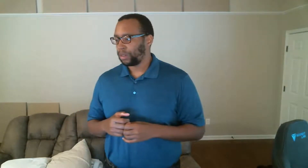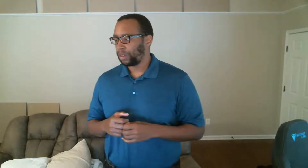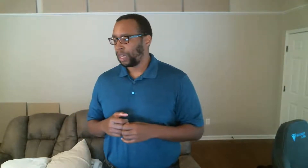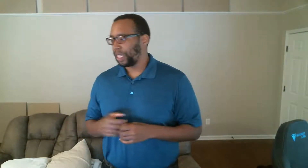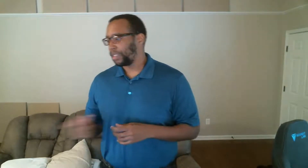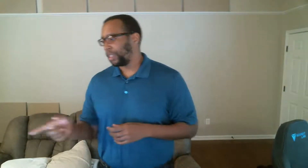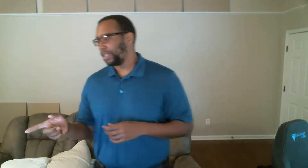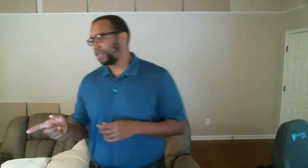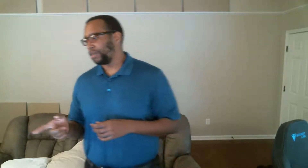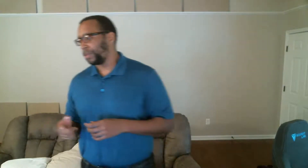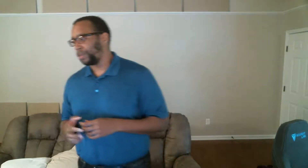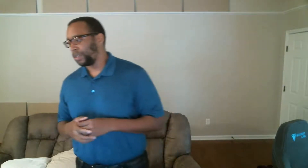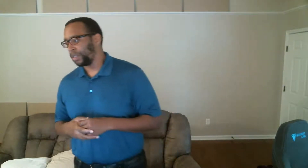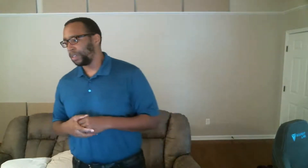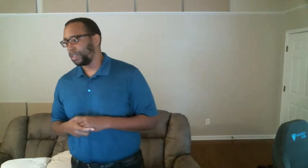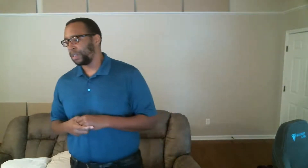And that's Let's just with two T's.